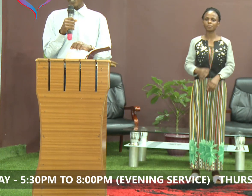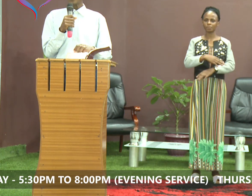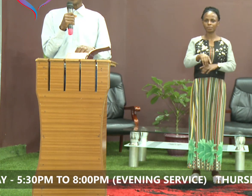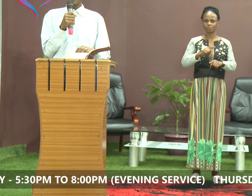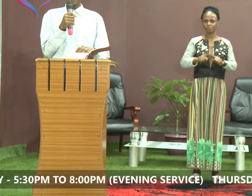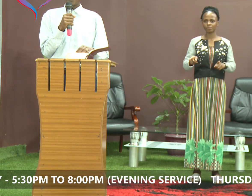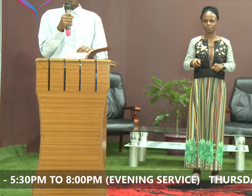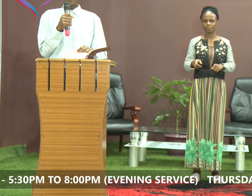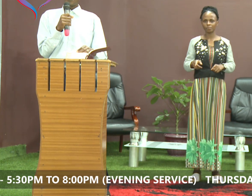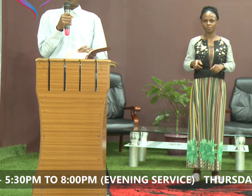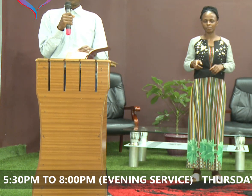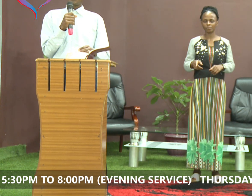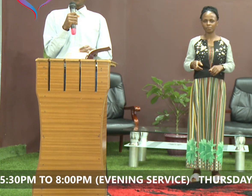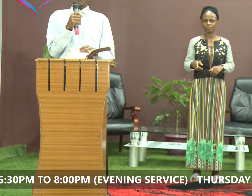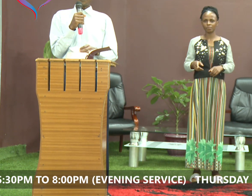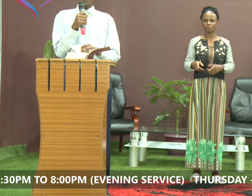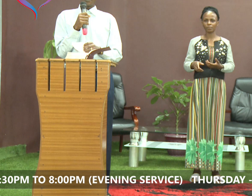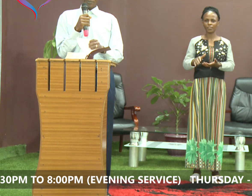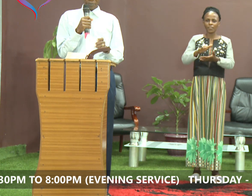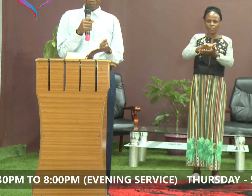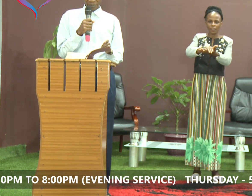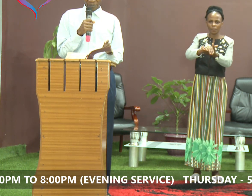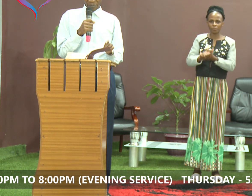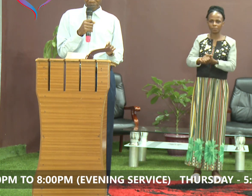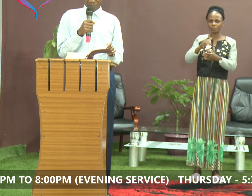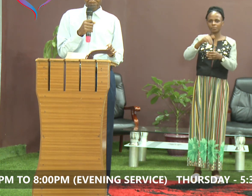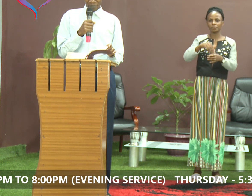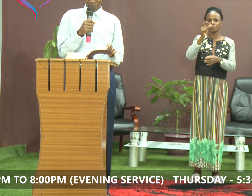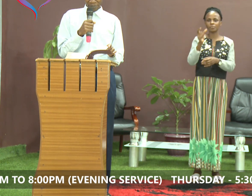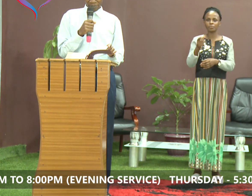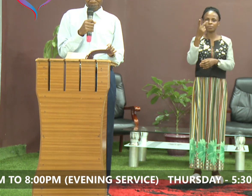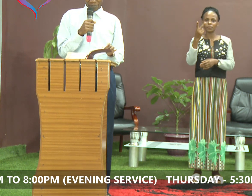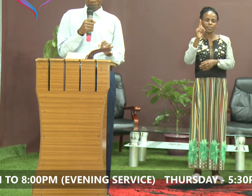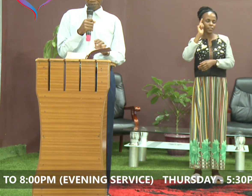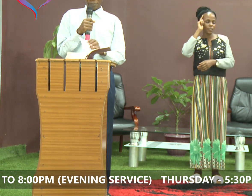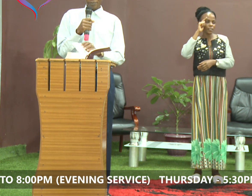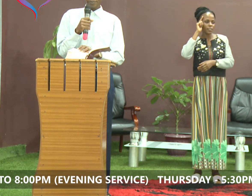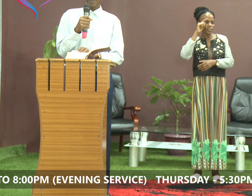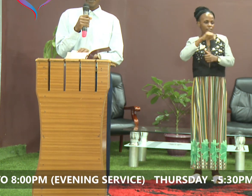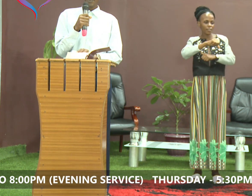Eve in chapter 3. Obufumbo obuli mu chapter 2 ndowooza